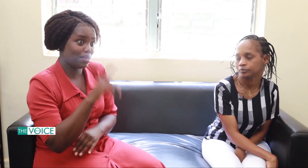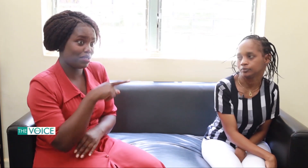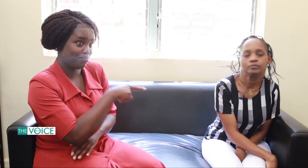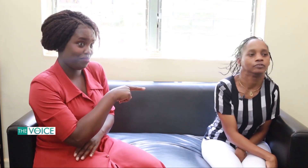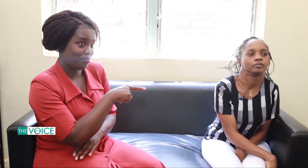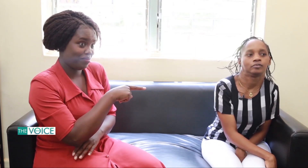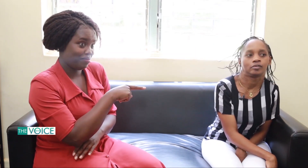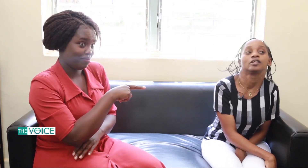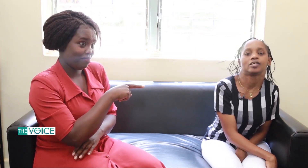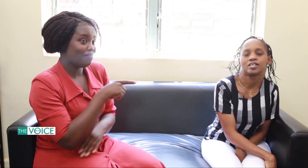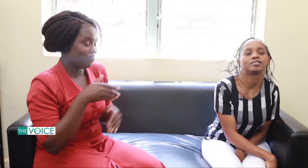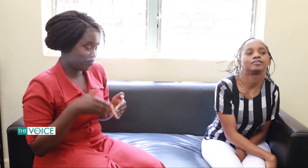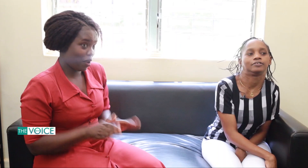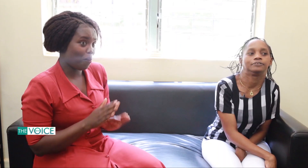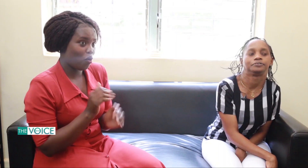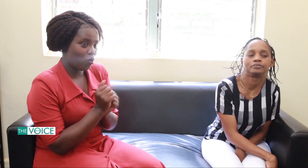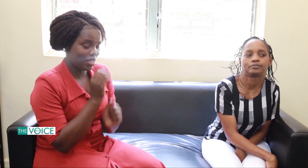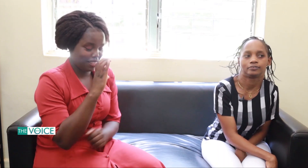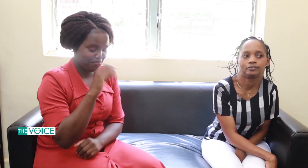You've grown with CP, right? Yes.